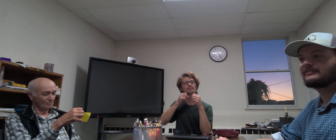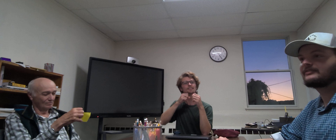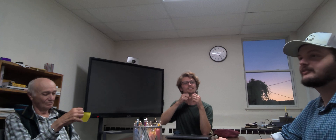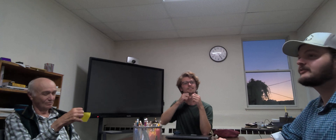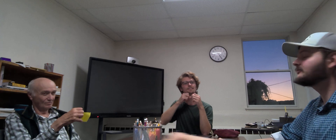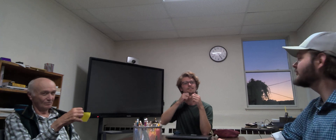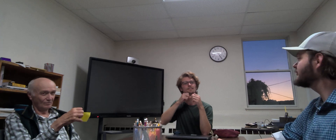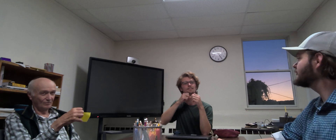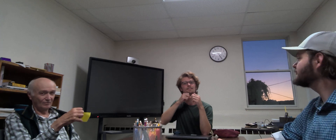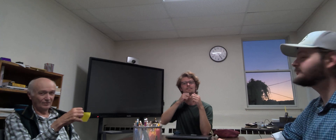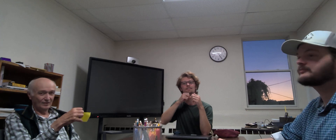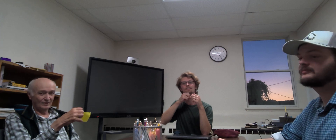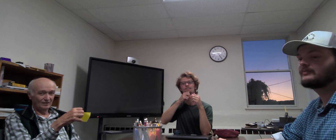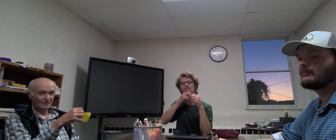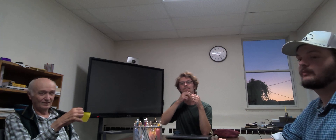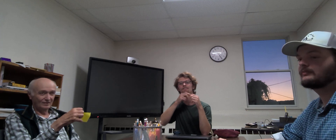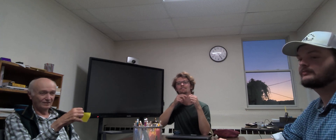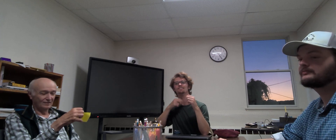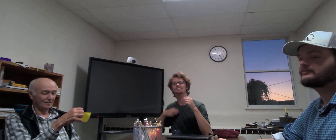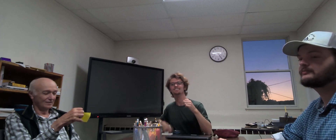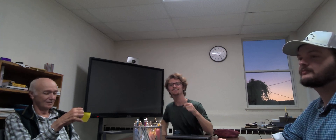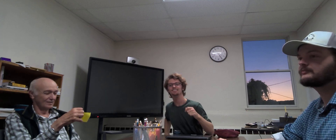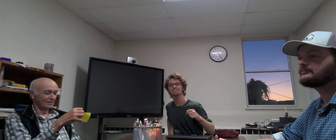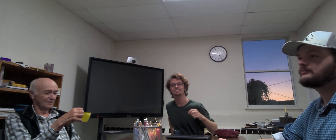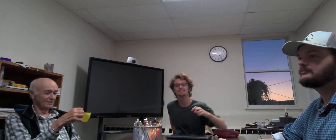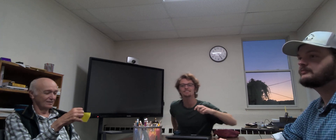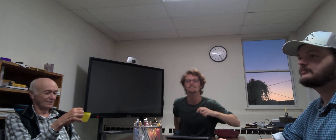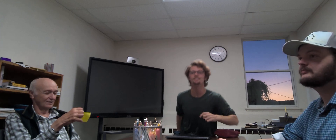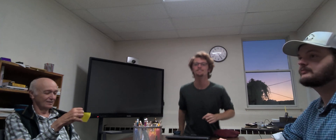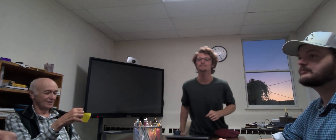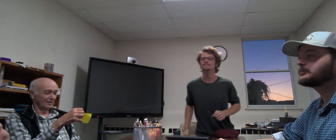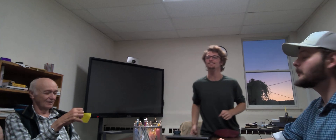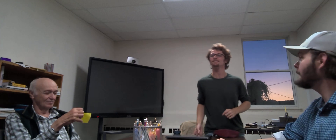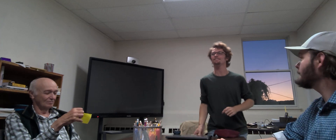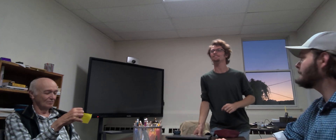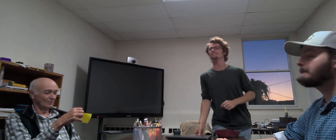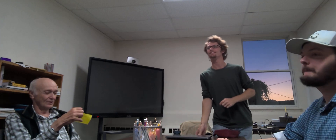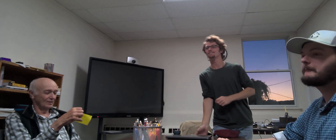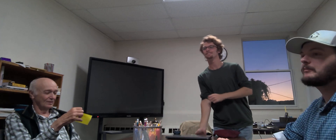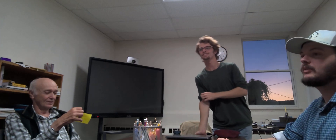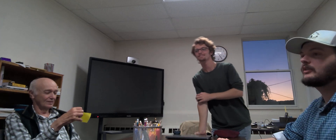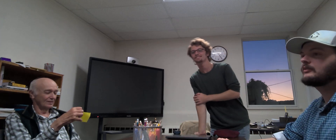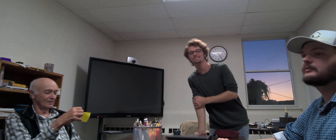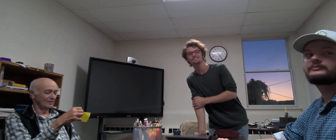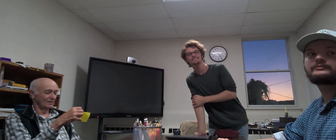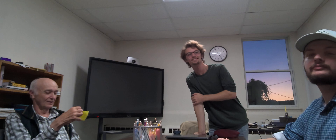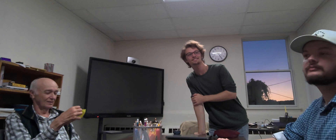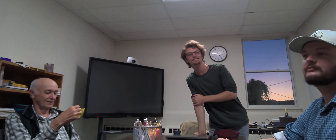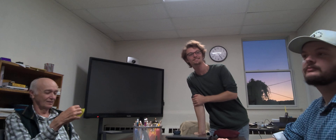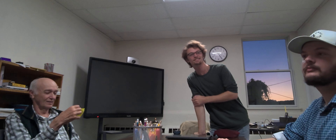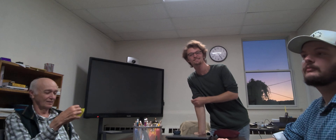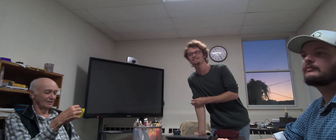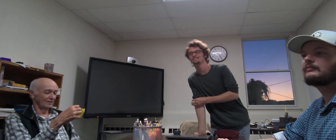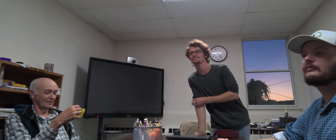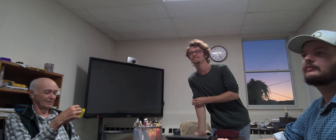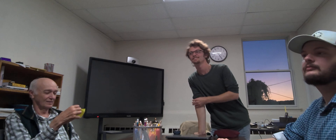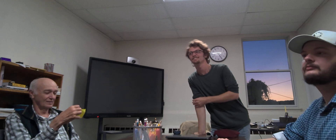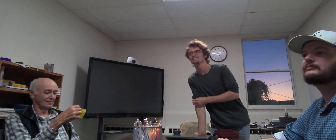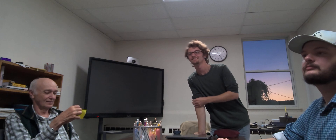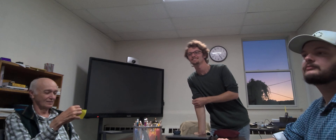Yeah. And try it. Yeah. this makes sense? Well, This would. No, it was